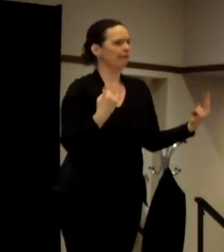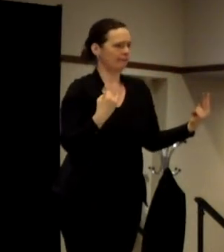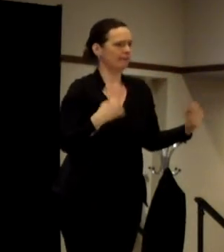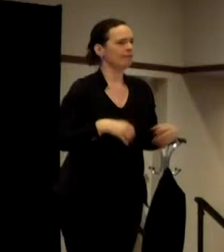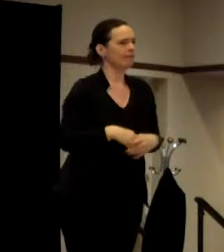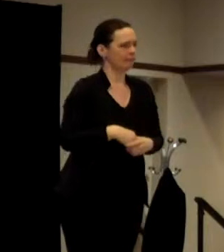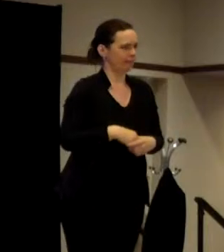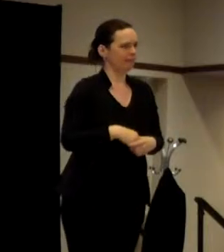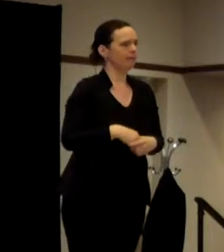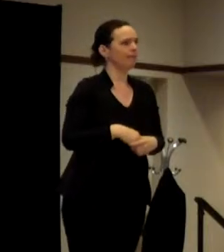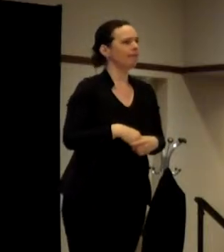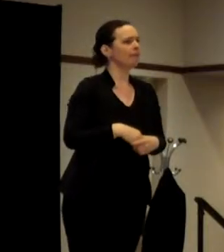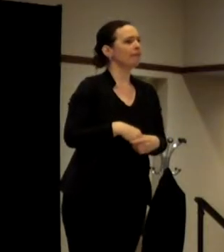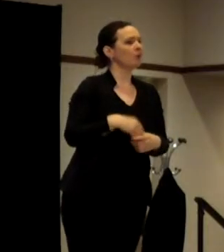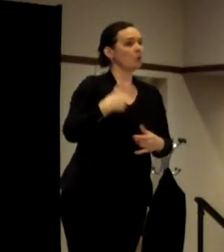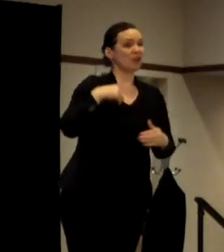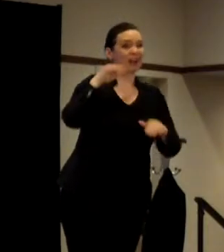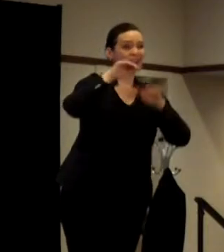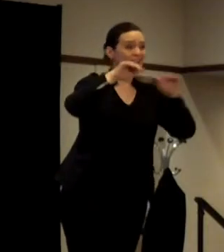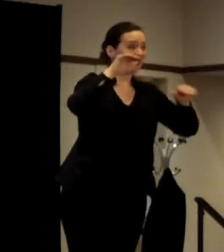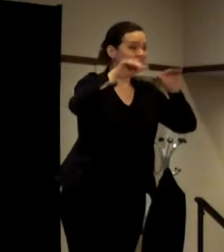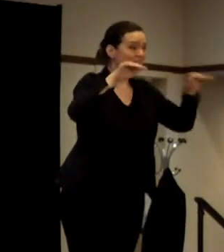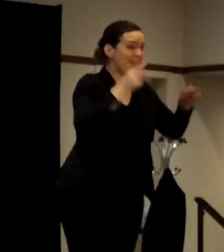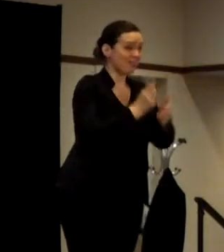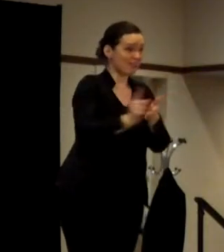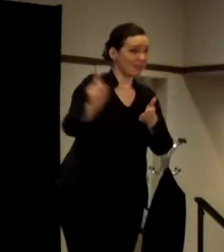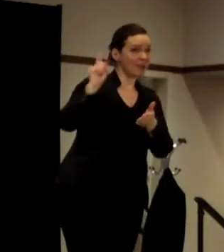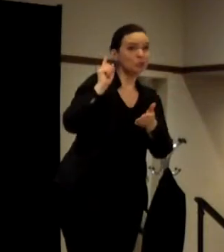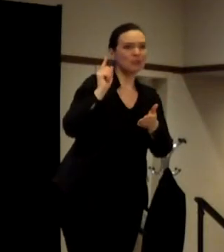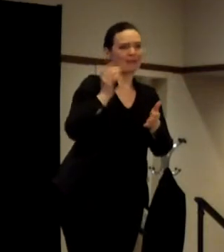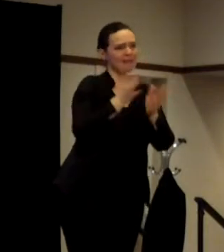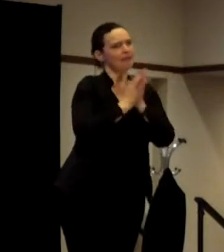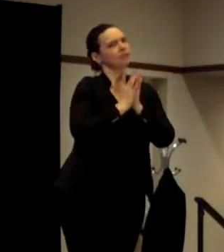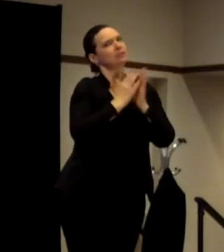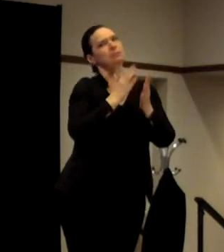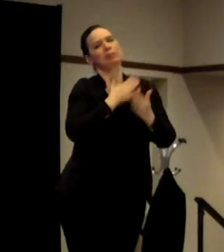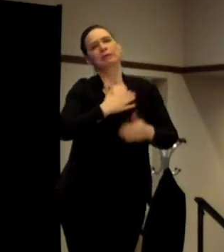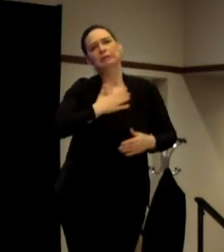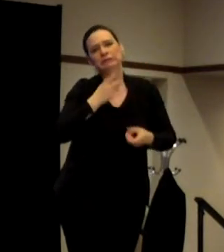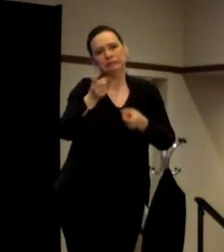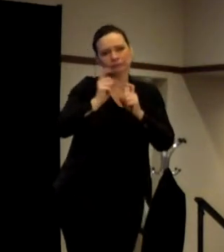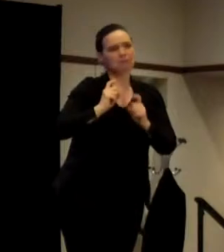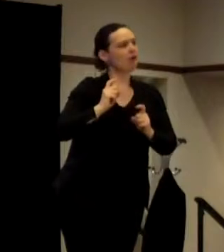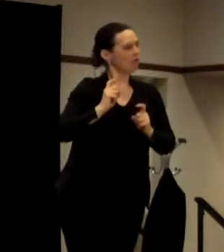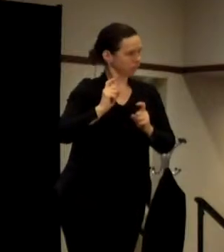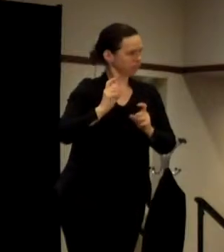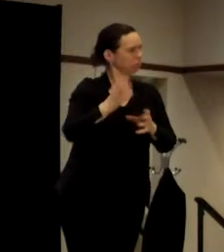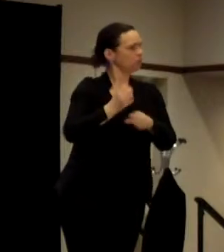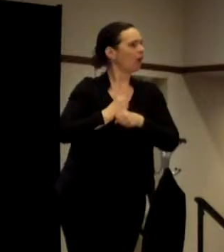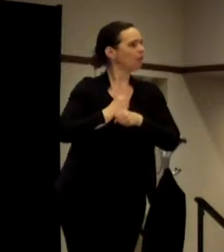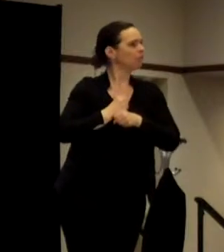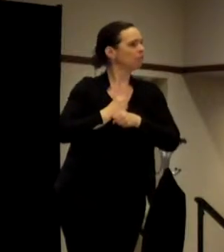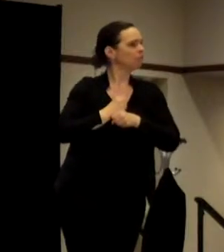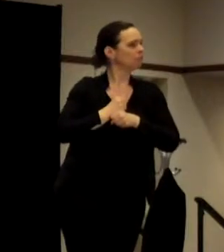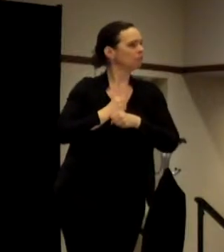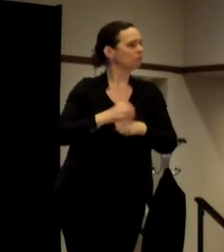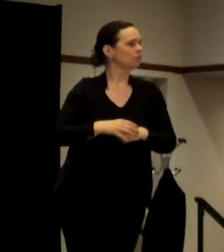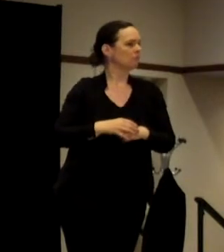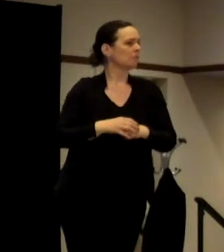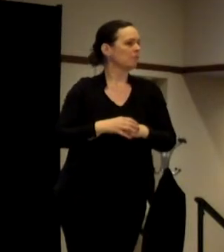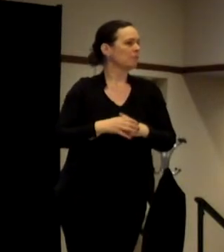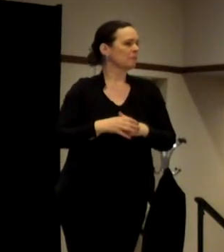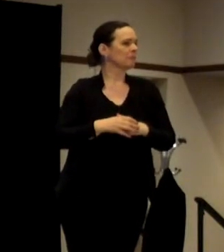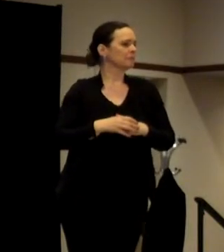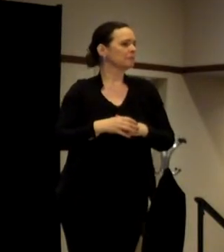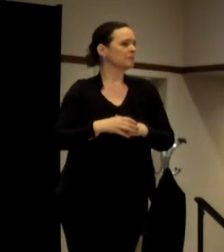week we got what we asked for. This week we're not asking for as much, but we'll, essentially